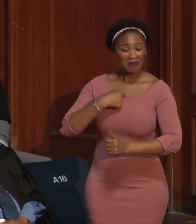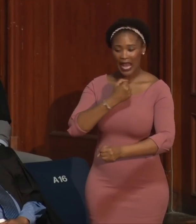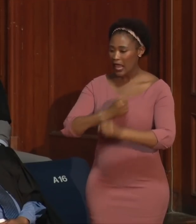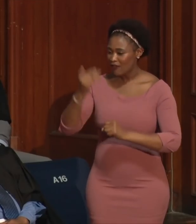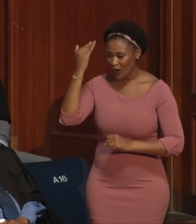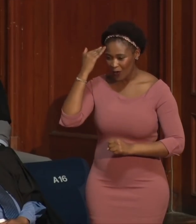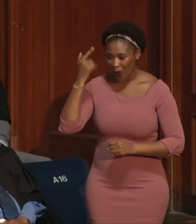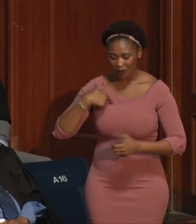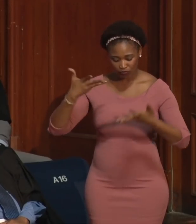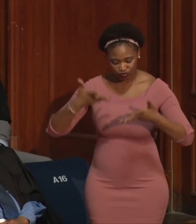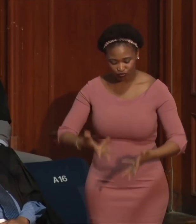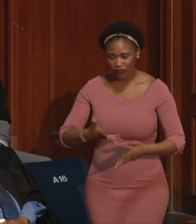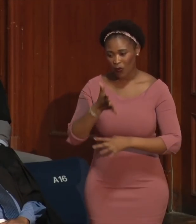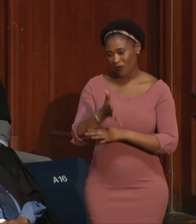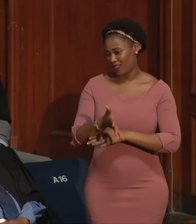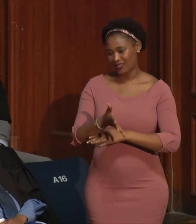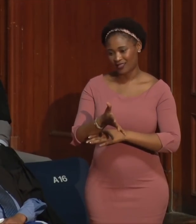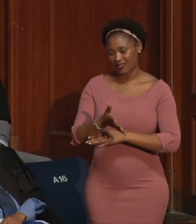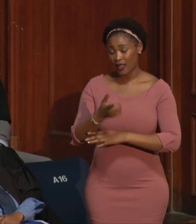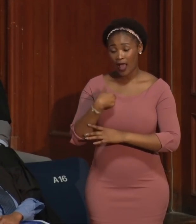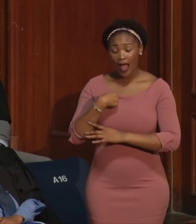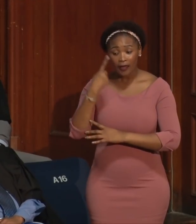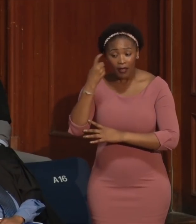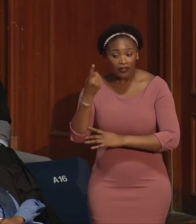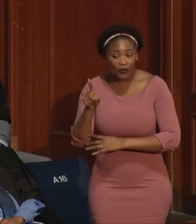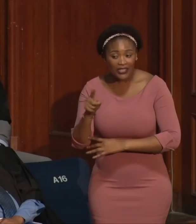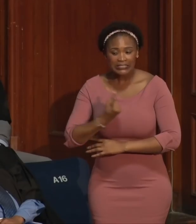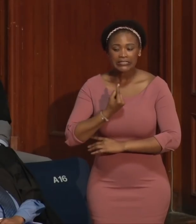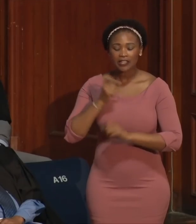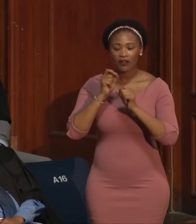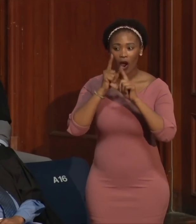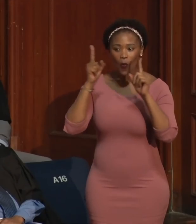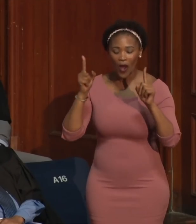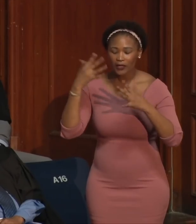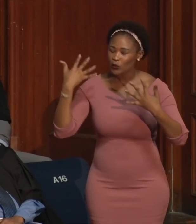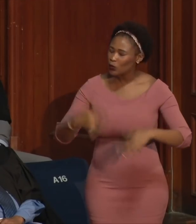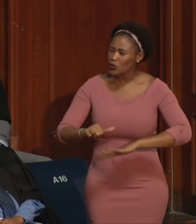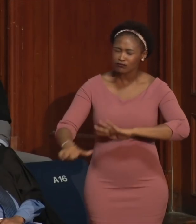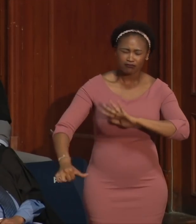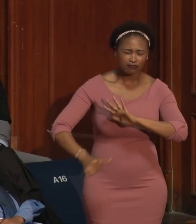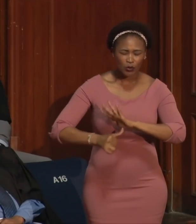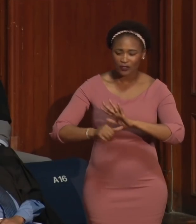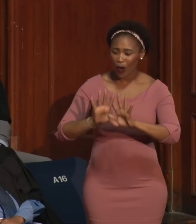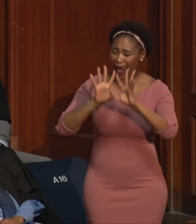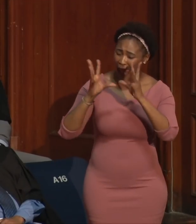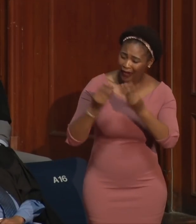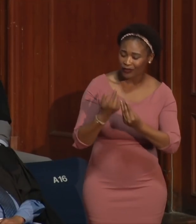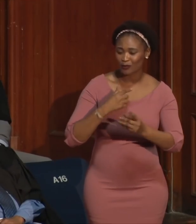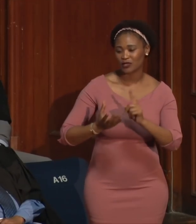so far. I believe that greater self-awareness has been quintessential to everything I've been able to